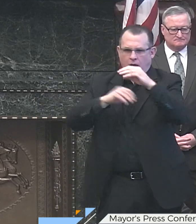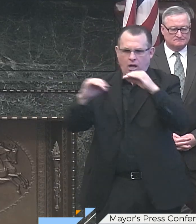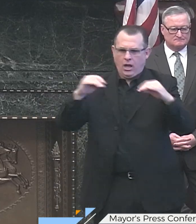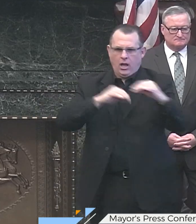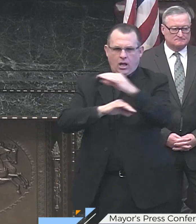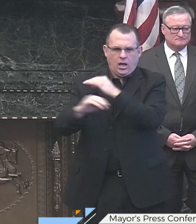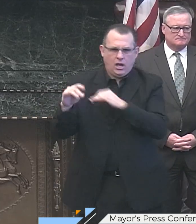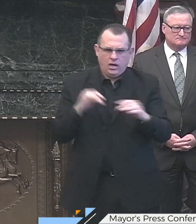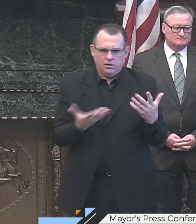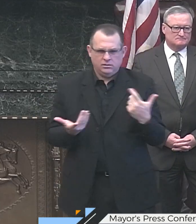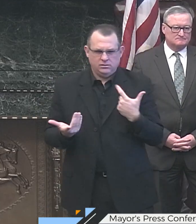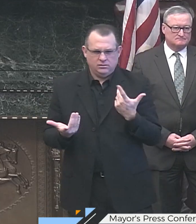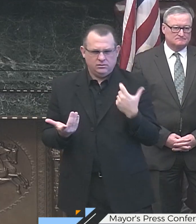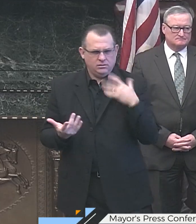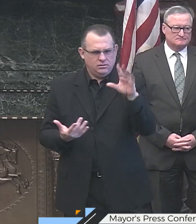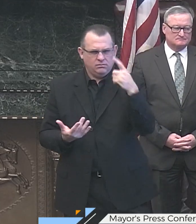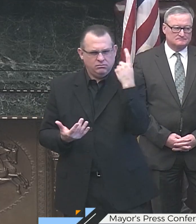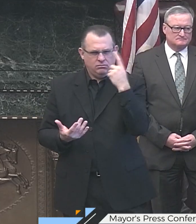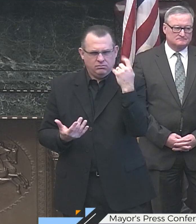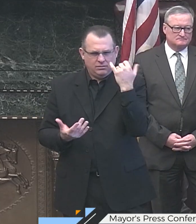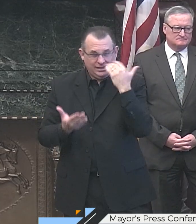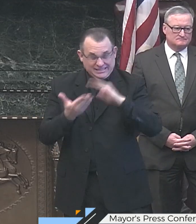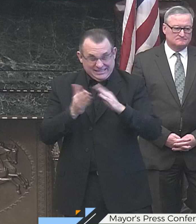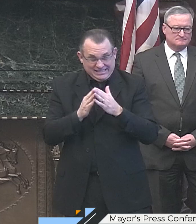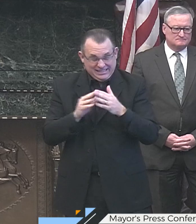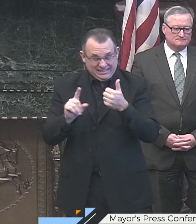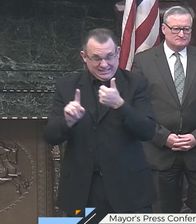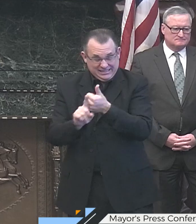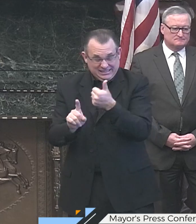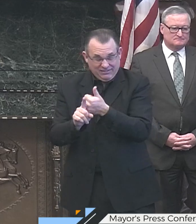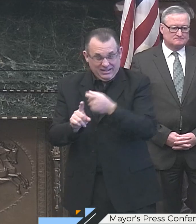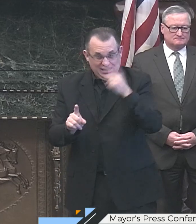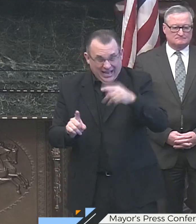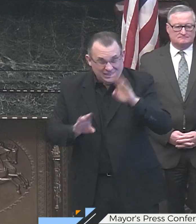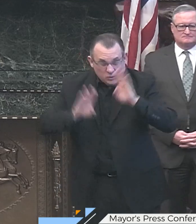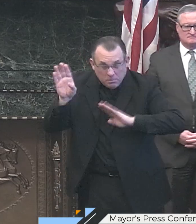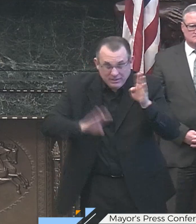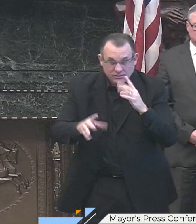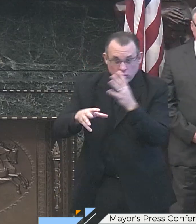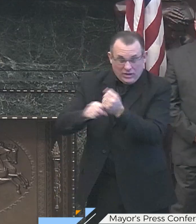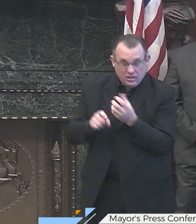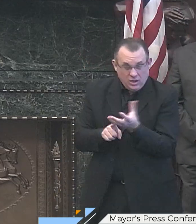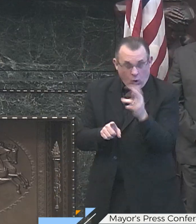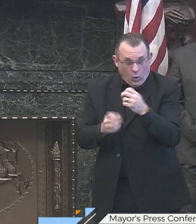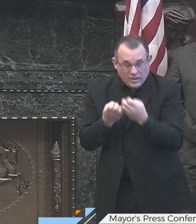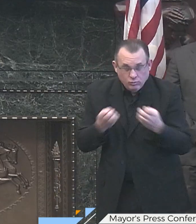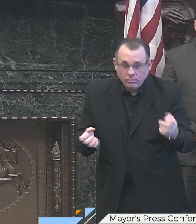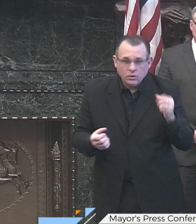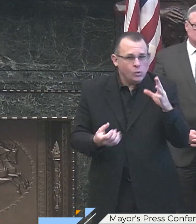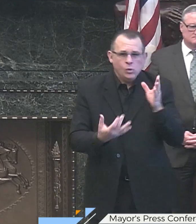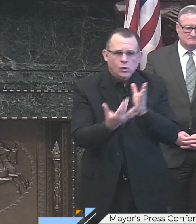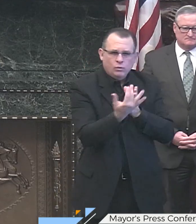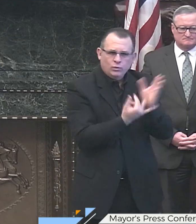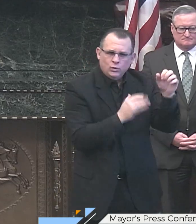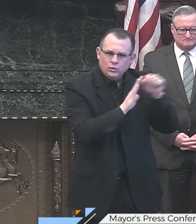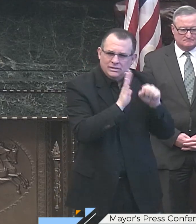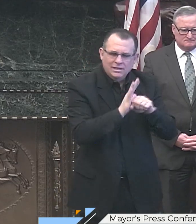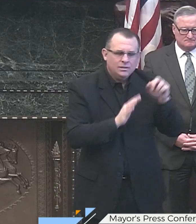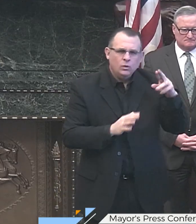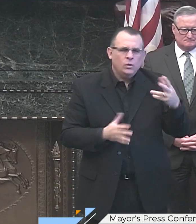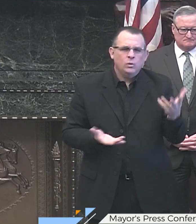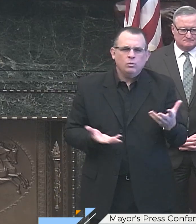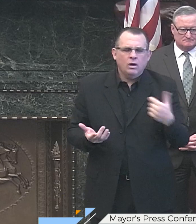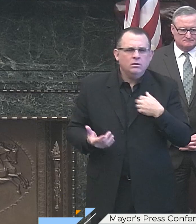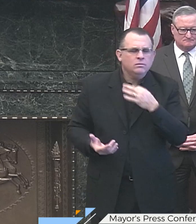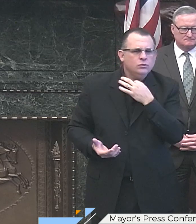that does the city have to go out and find its own equipment? Do you do it through the state? And what are you hearing regarding that? So